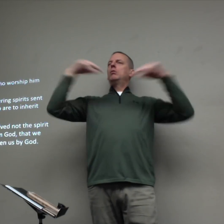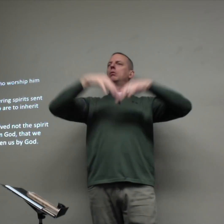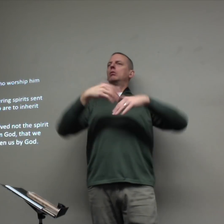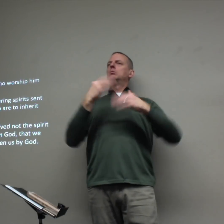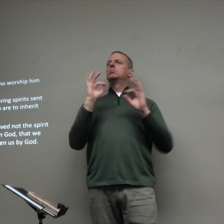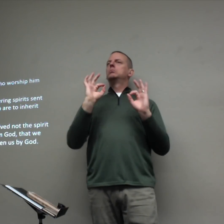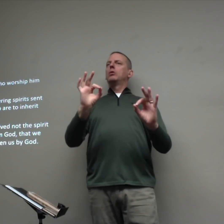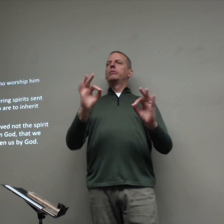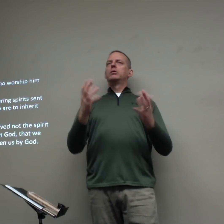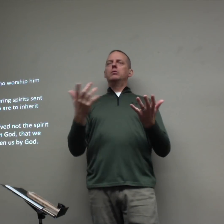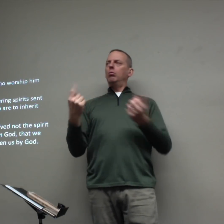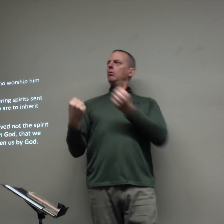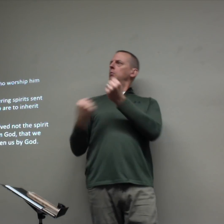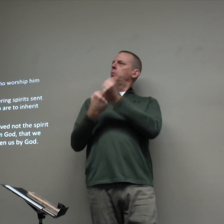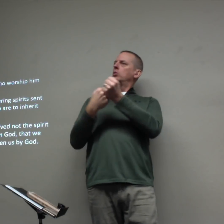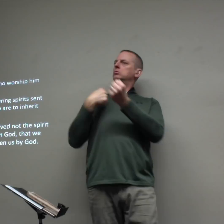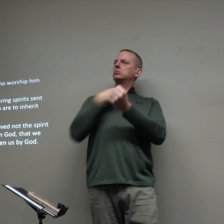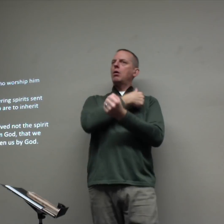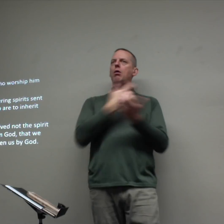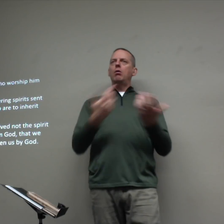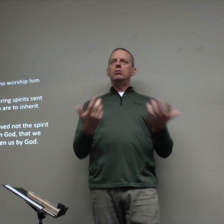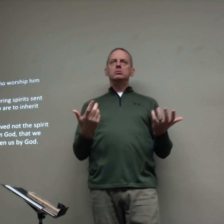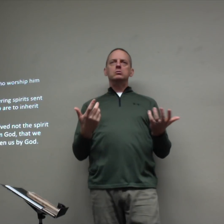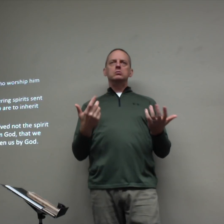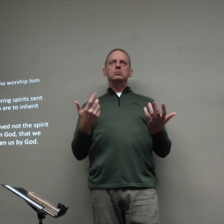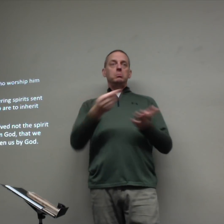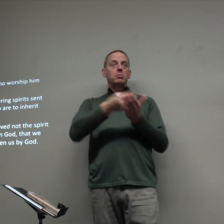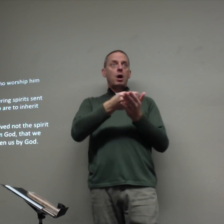And became the center of the point for where our people could move to.